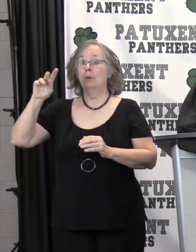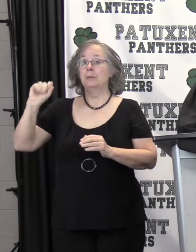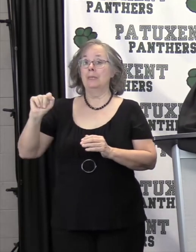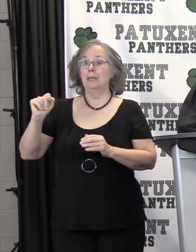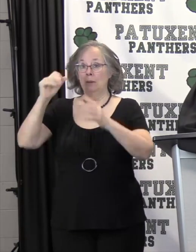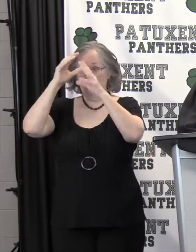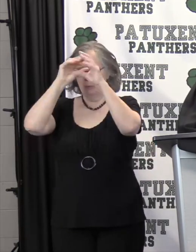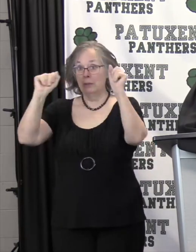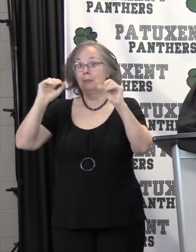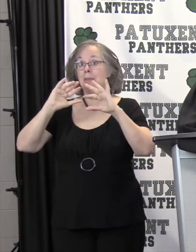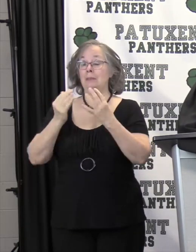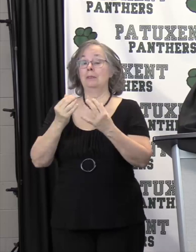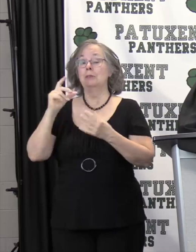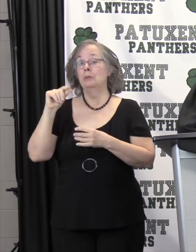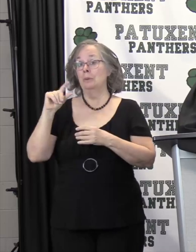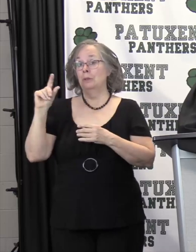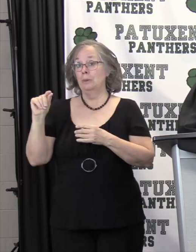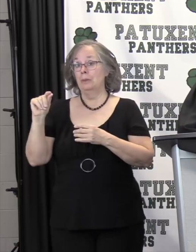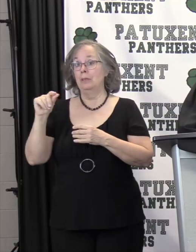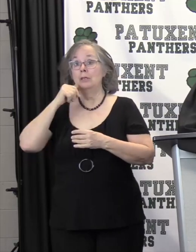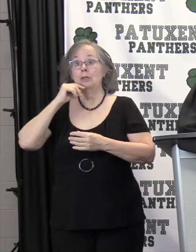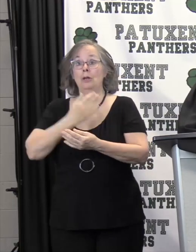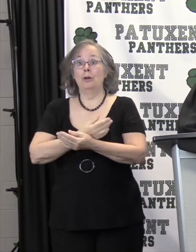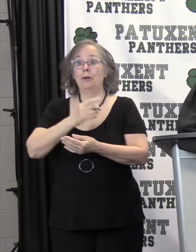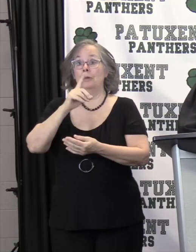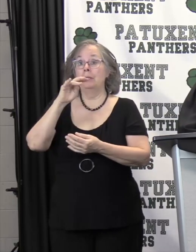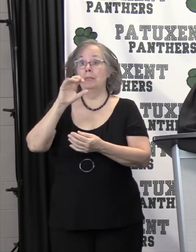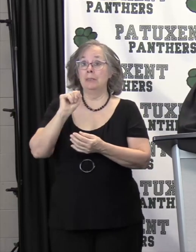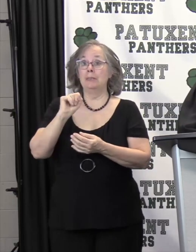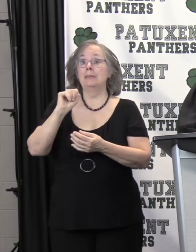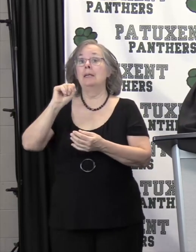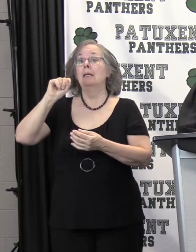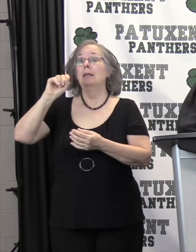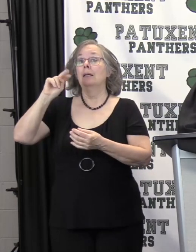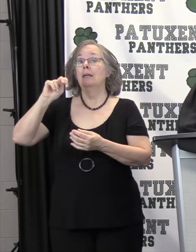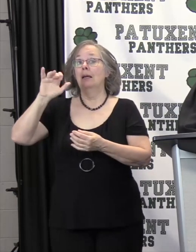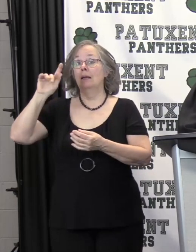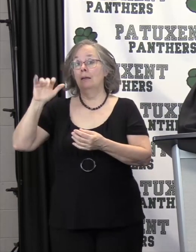of 2020. Kate is the daughter of Dennis and Nida Peremski.